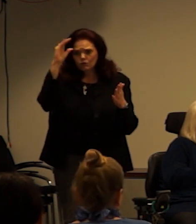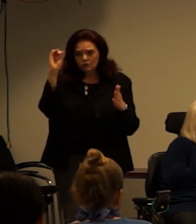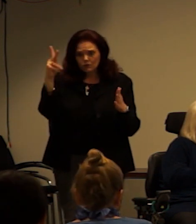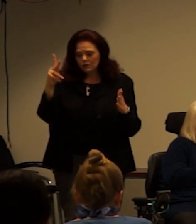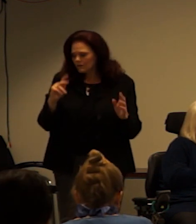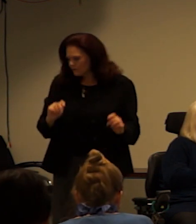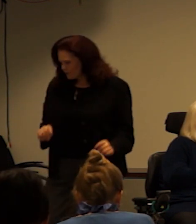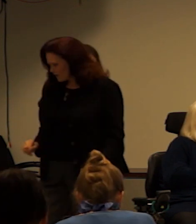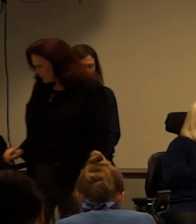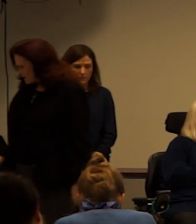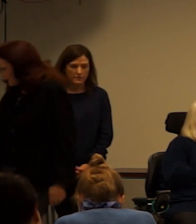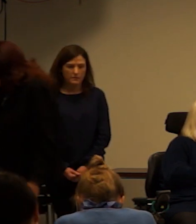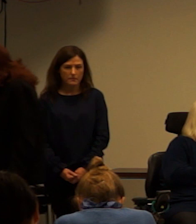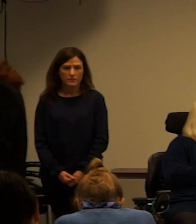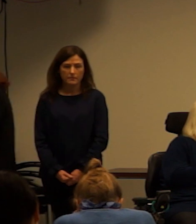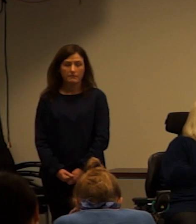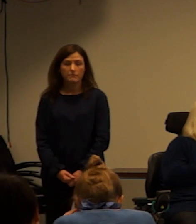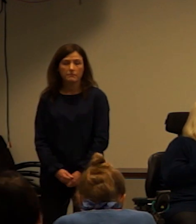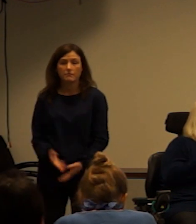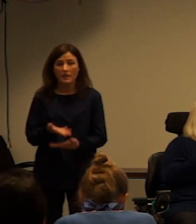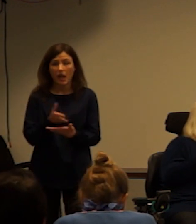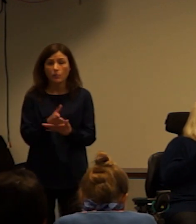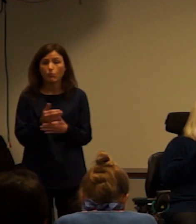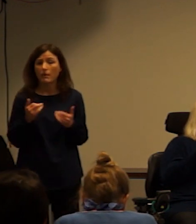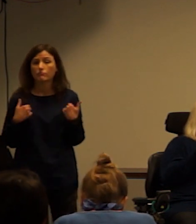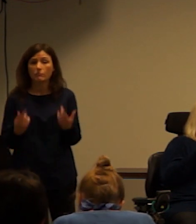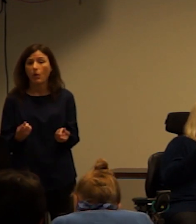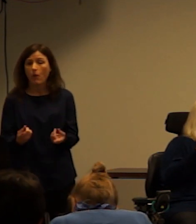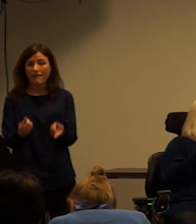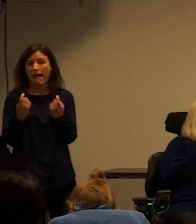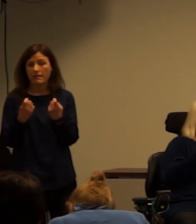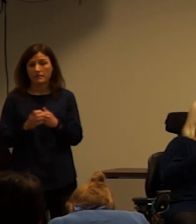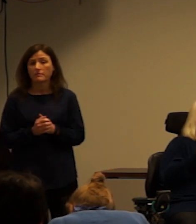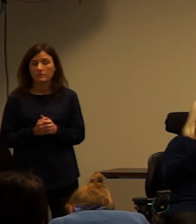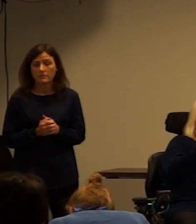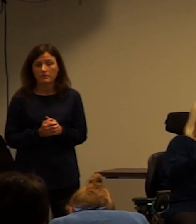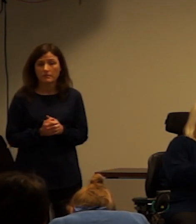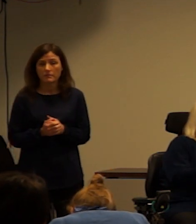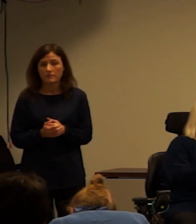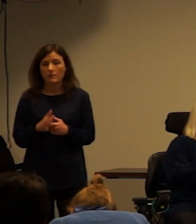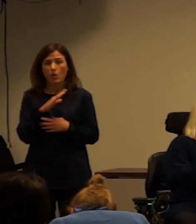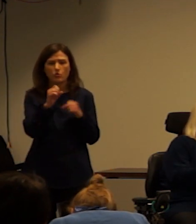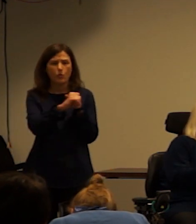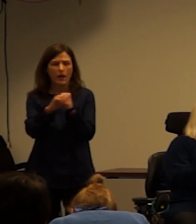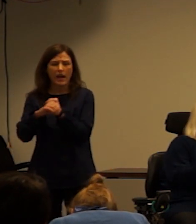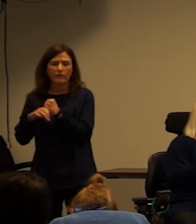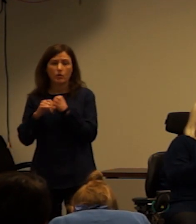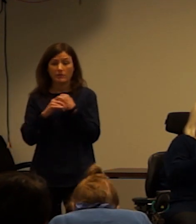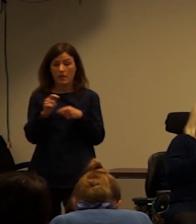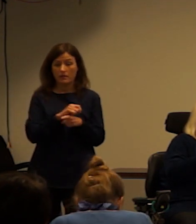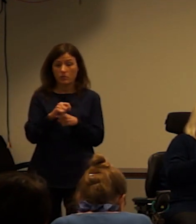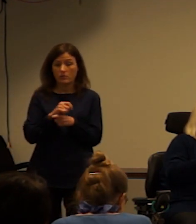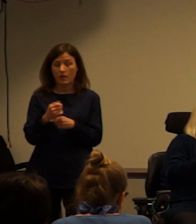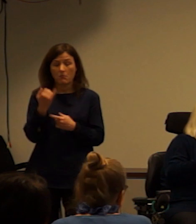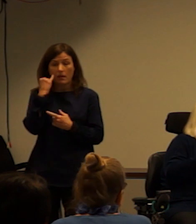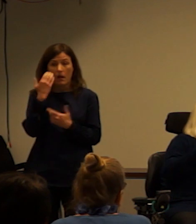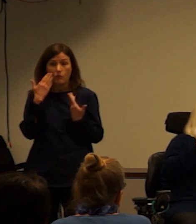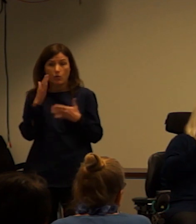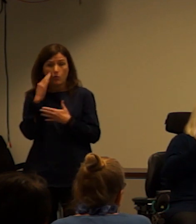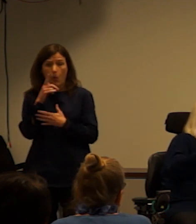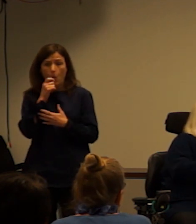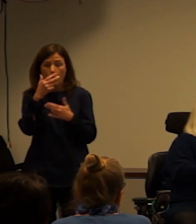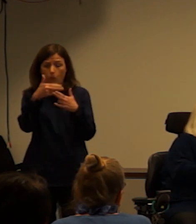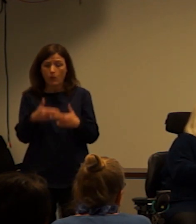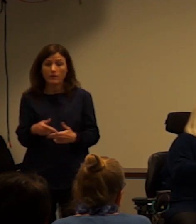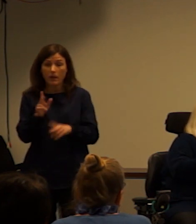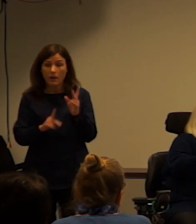okay? And it is okay to ask in your advertisement of the training, if you don't know the people,